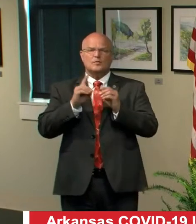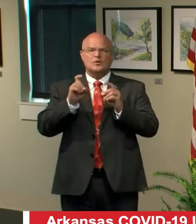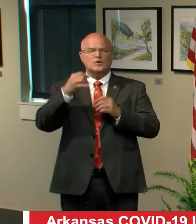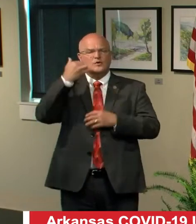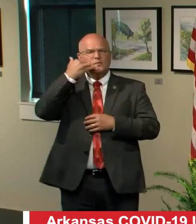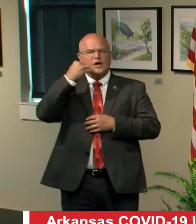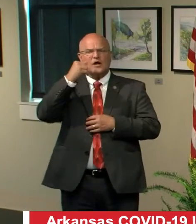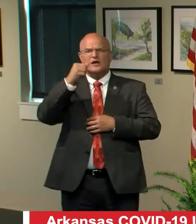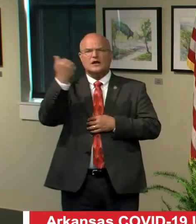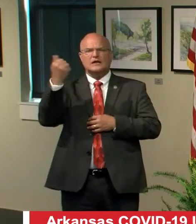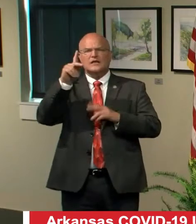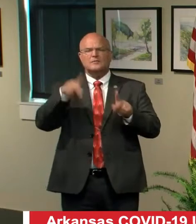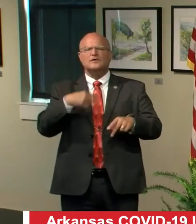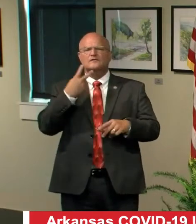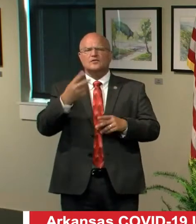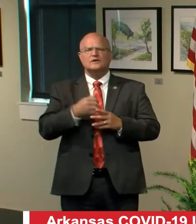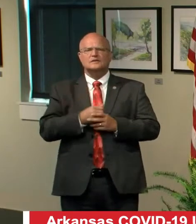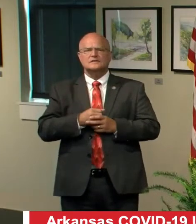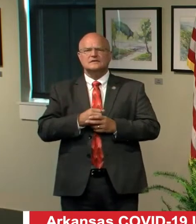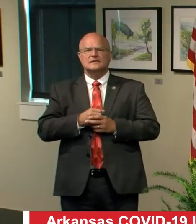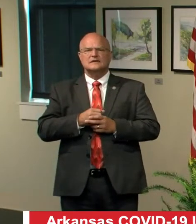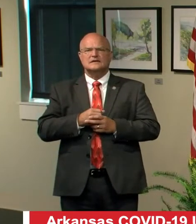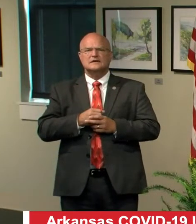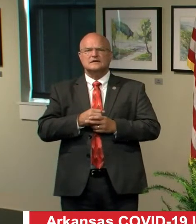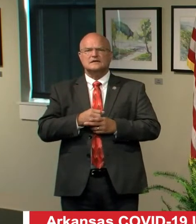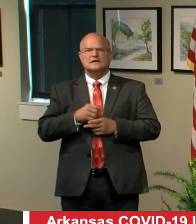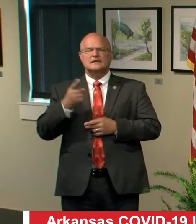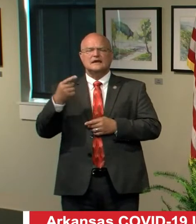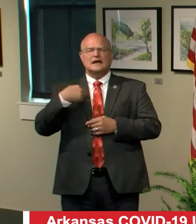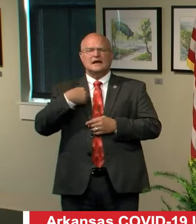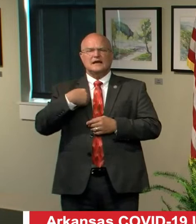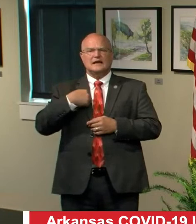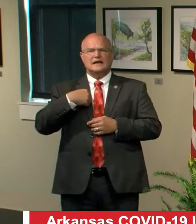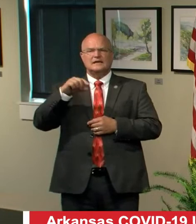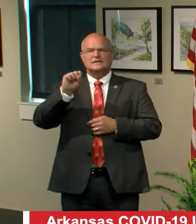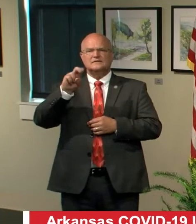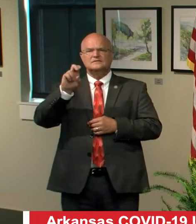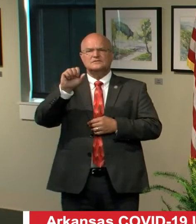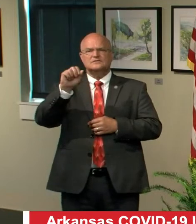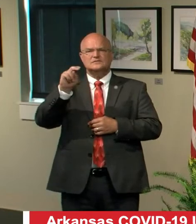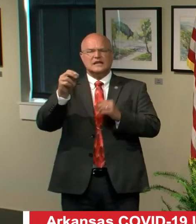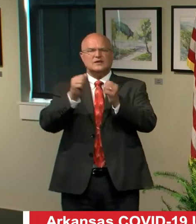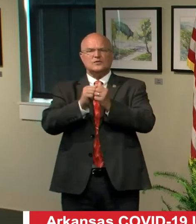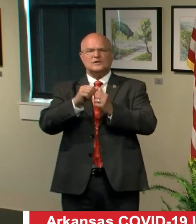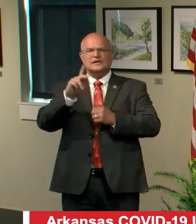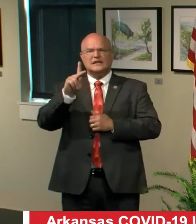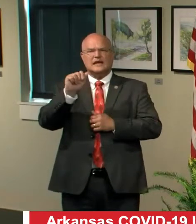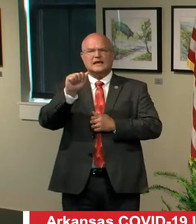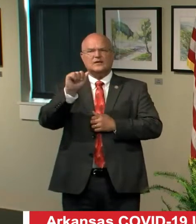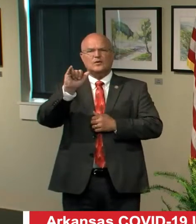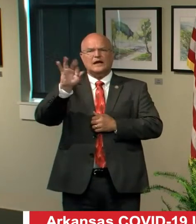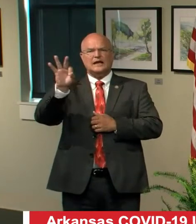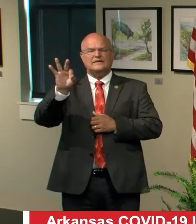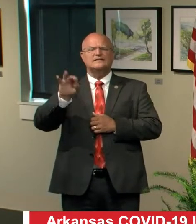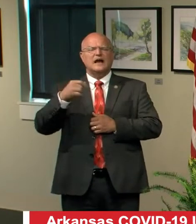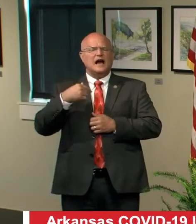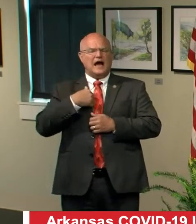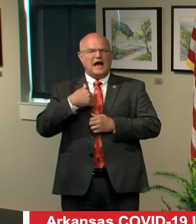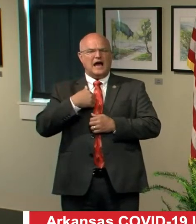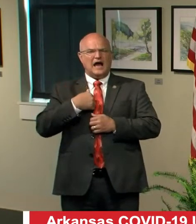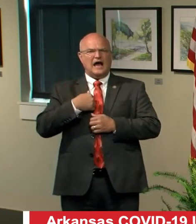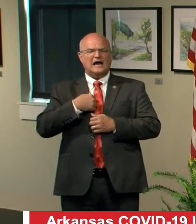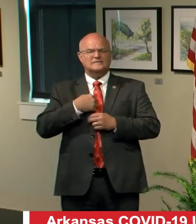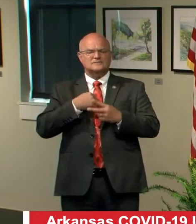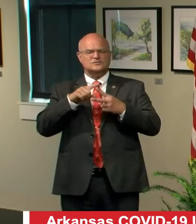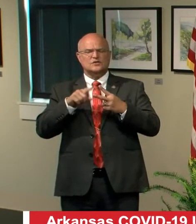question remotely. I heard somebody else's voice. Yes, hi Governor. This is Zuzana Sitek with KUAF. I have sort